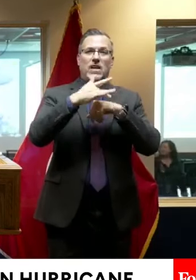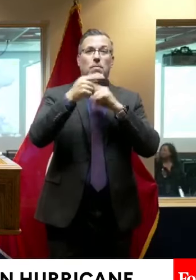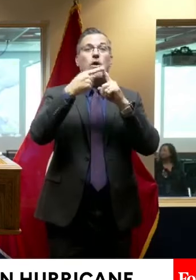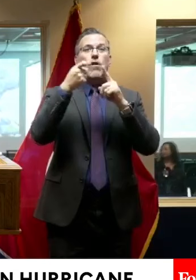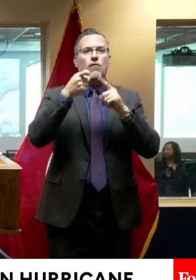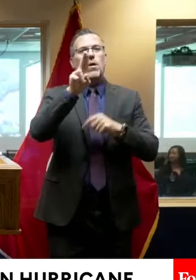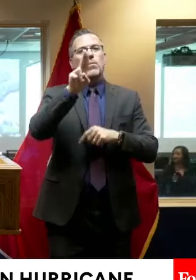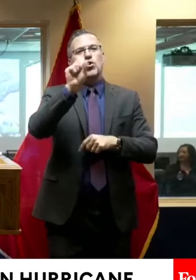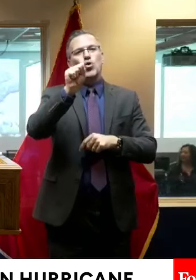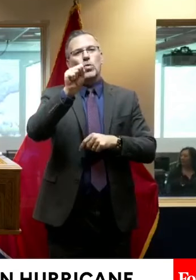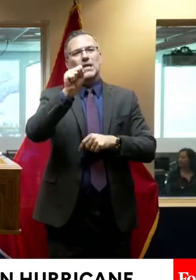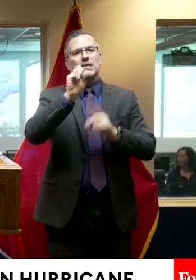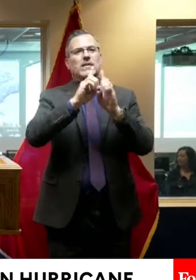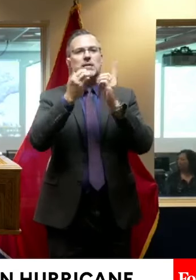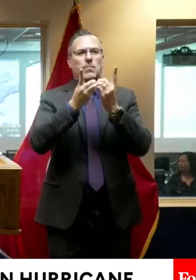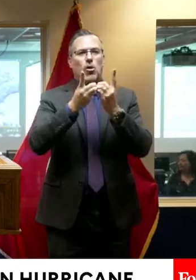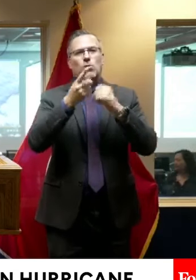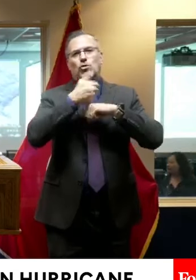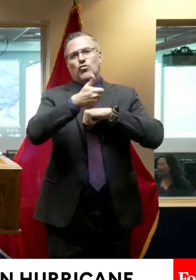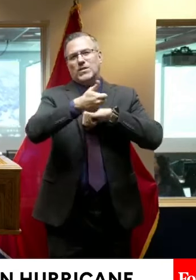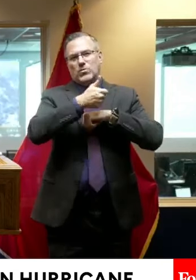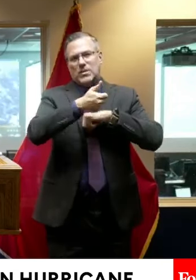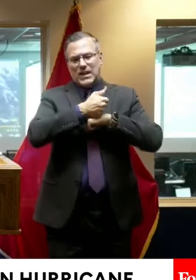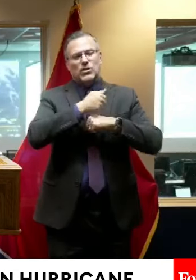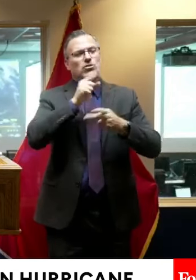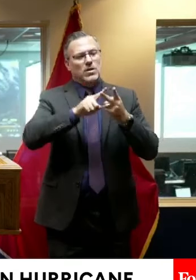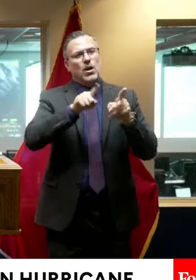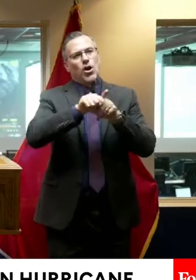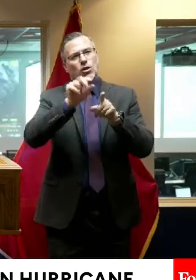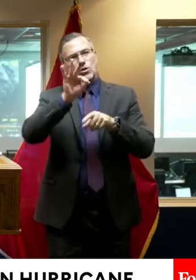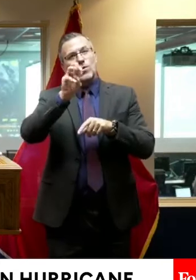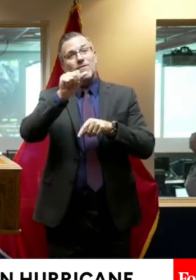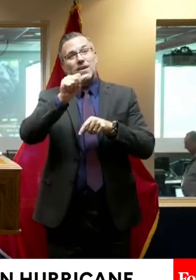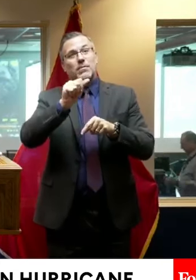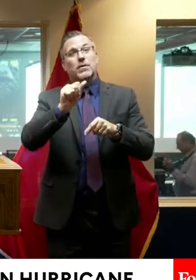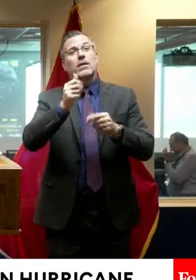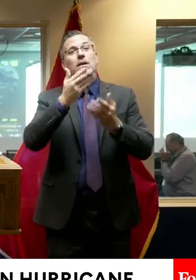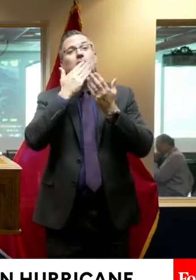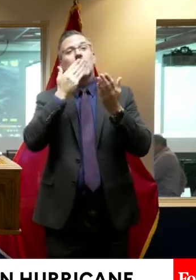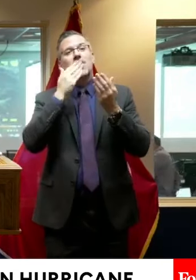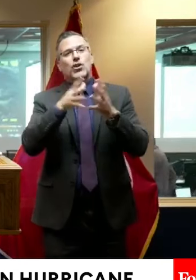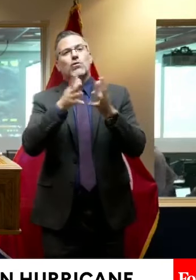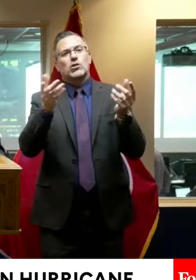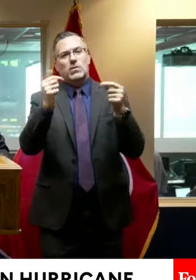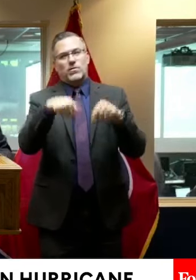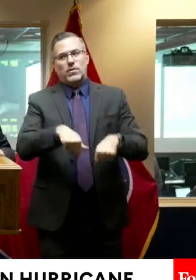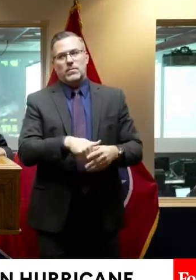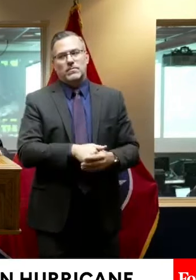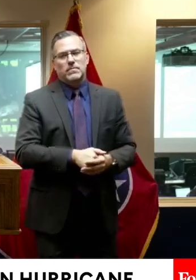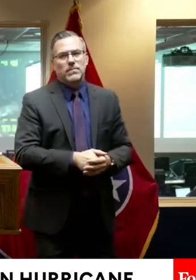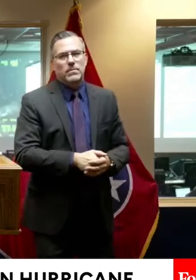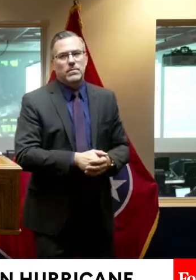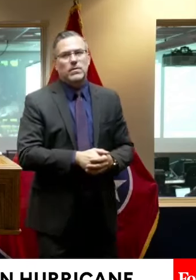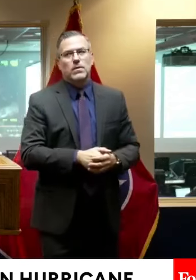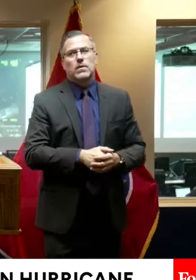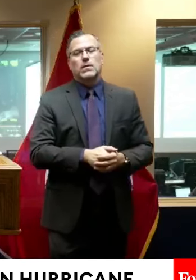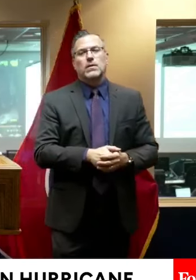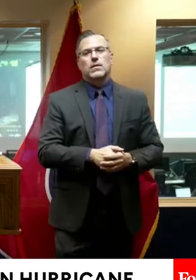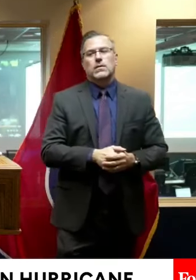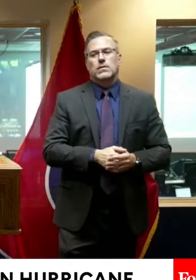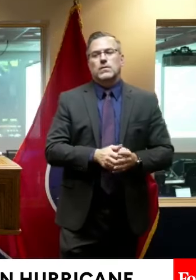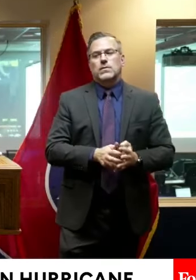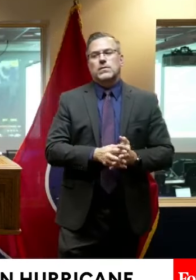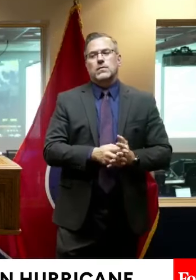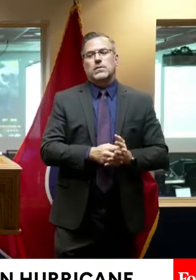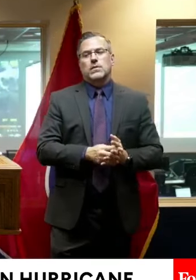Department of Transportation and from FEMA for these repairs. All right, thank you all for being here. Some other states initiated the process